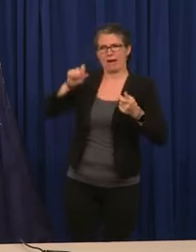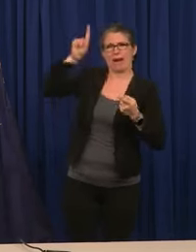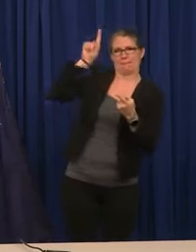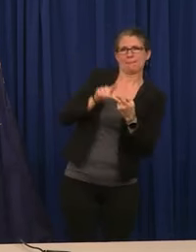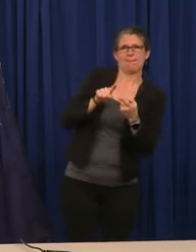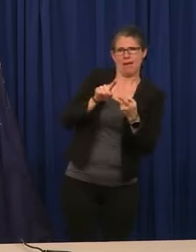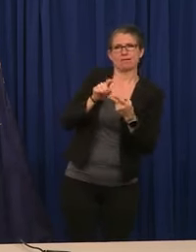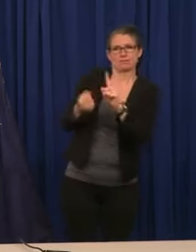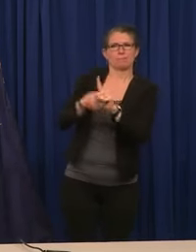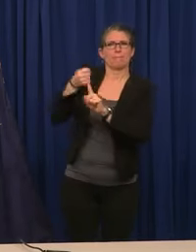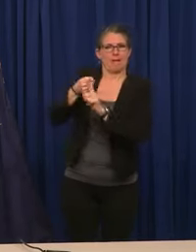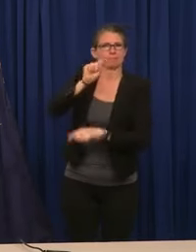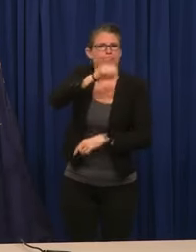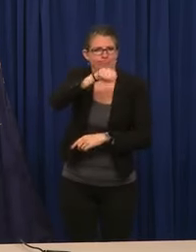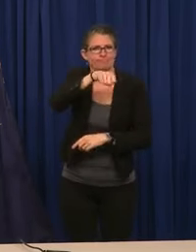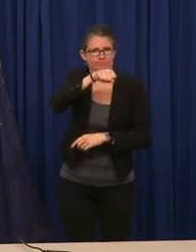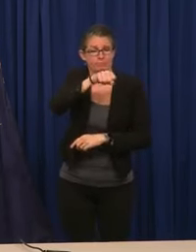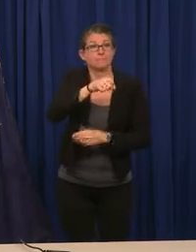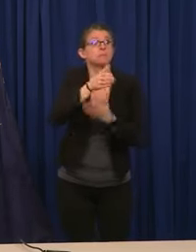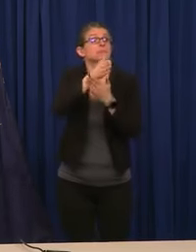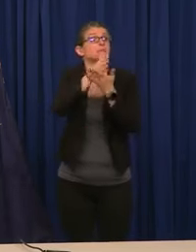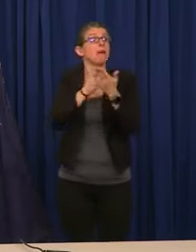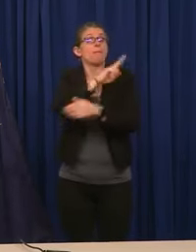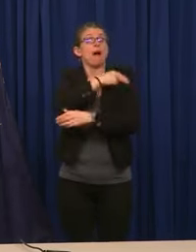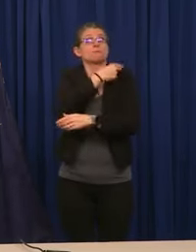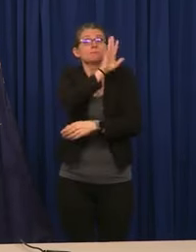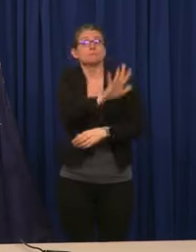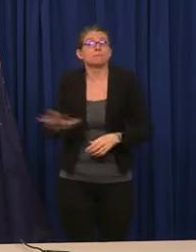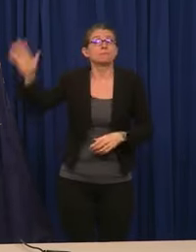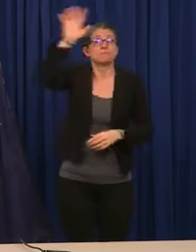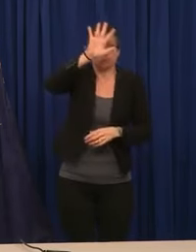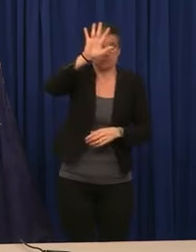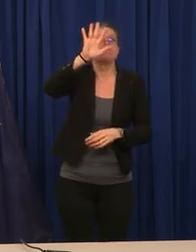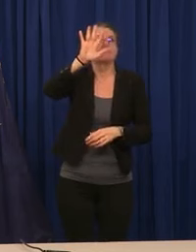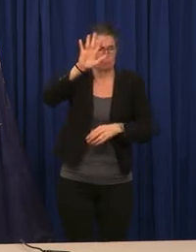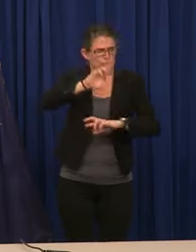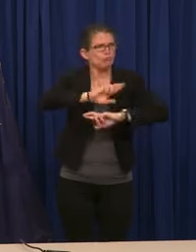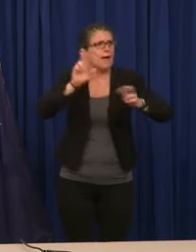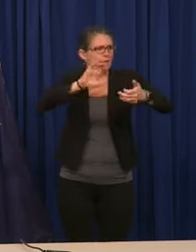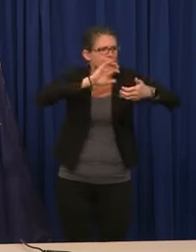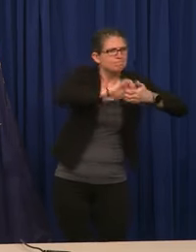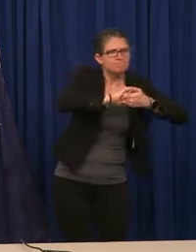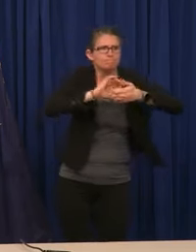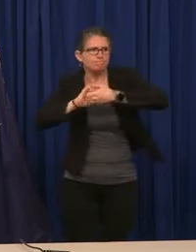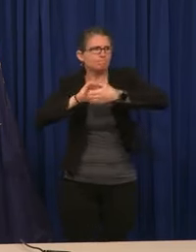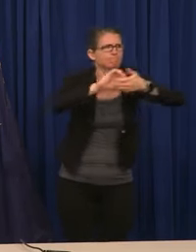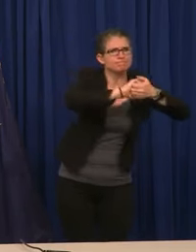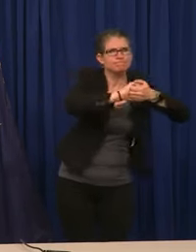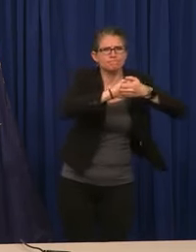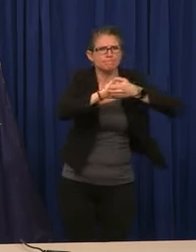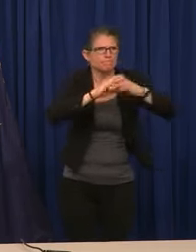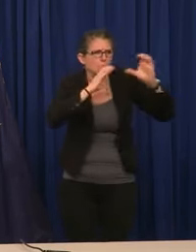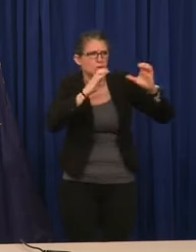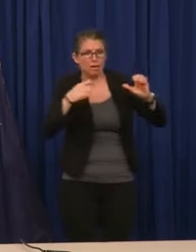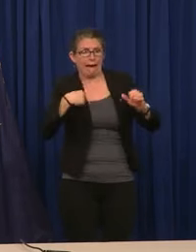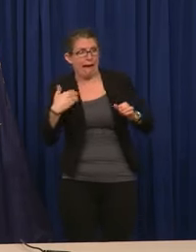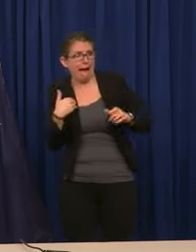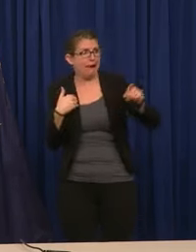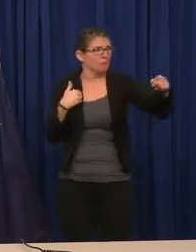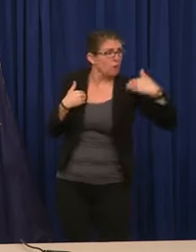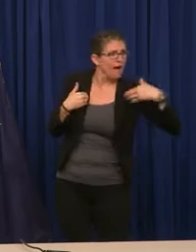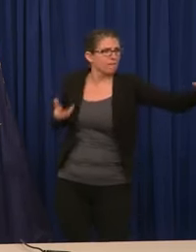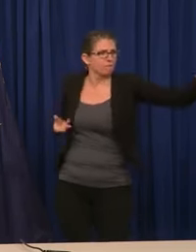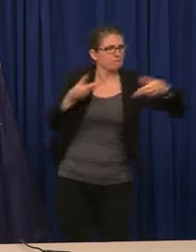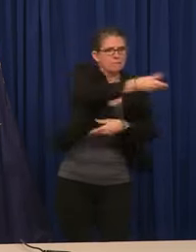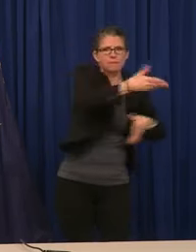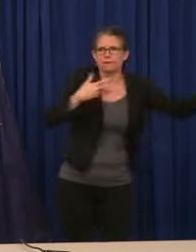hospital leadership to try to think about these exact issues. So very good question. It's something we're thinking about. I'm going to go to one more question on the